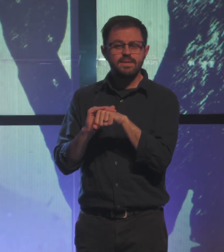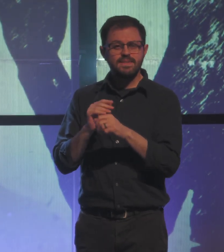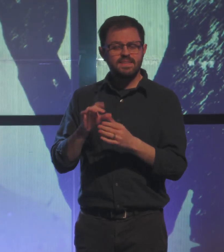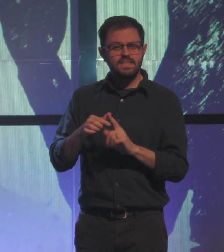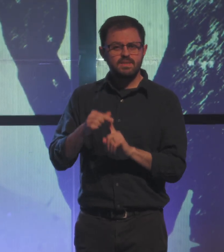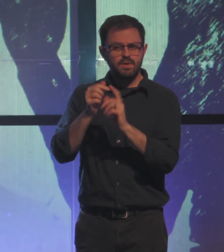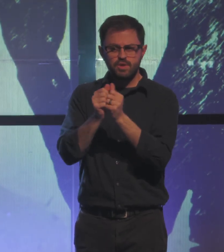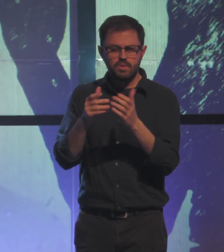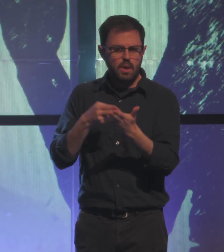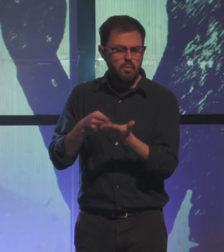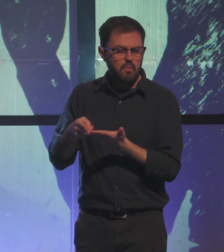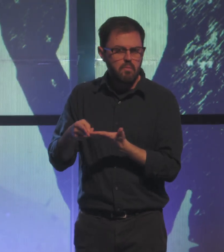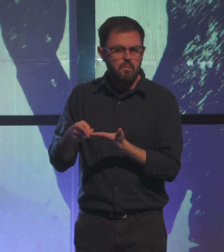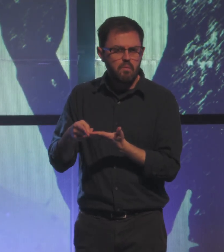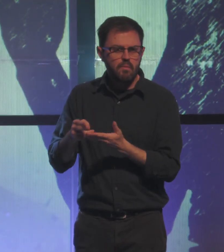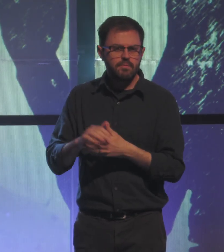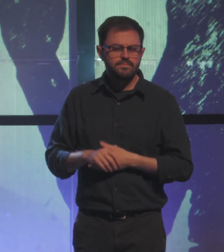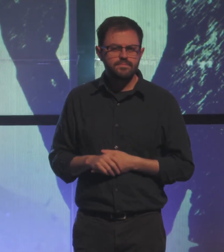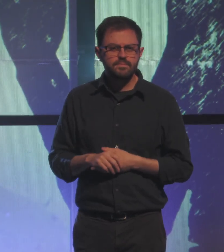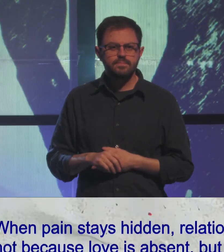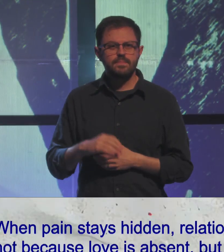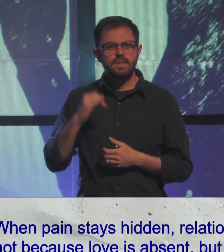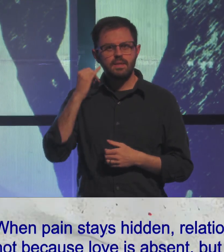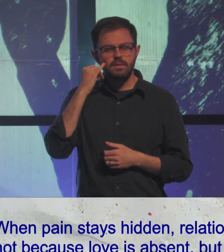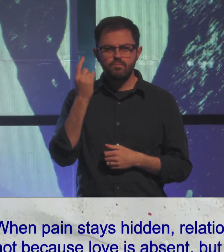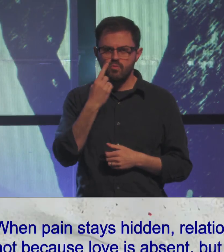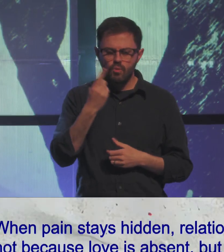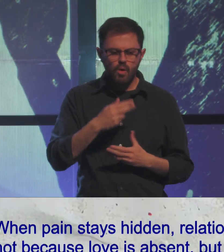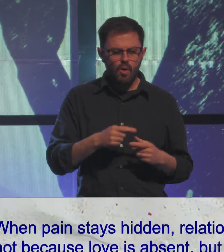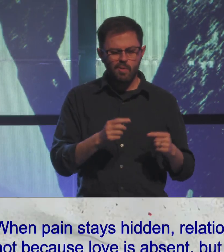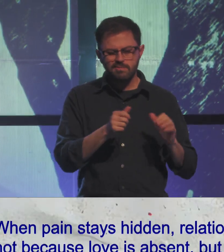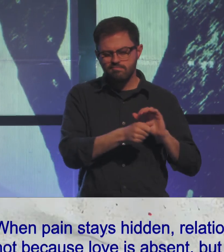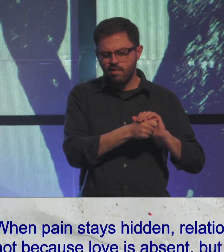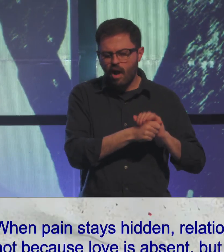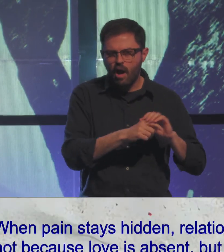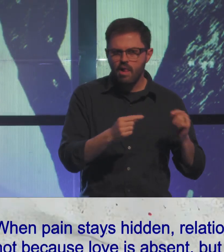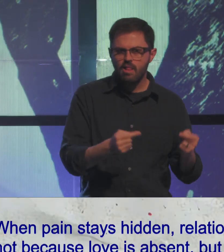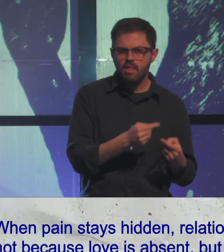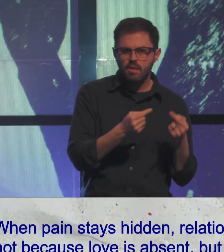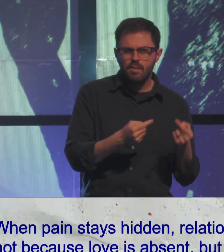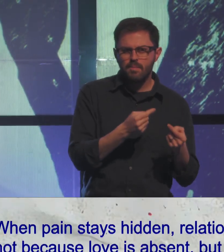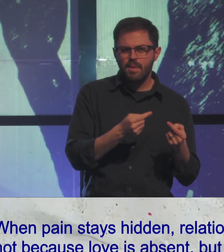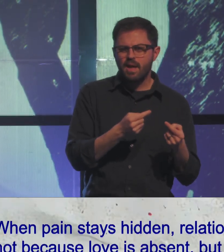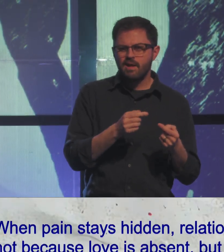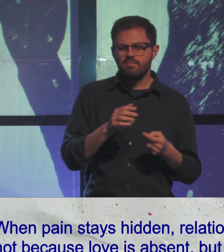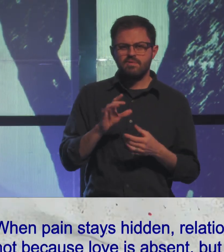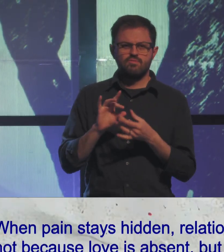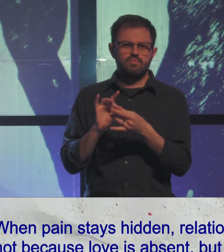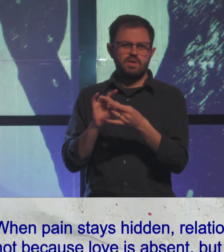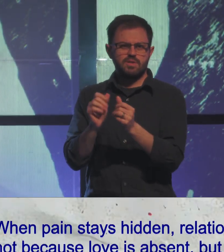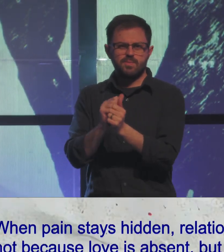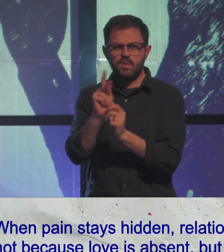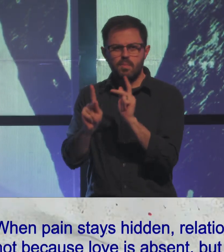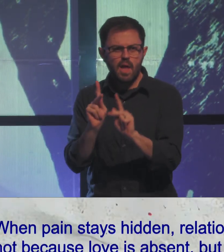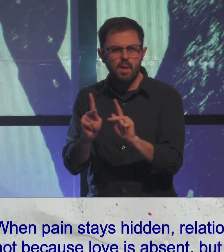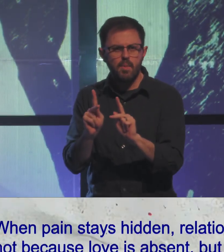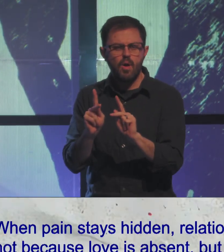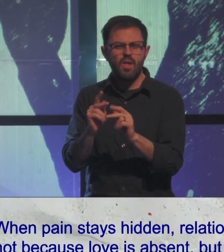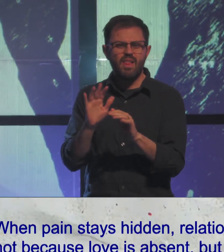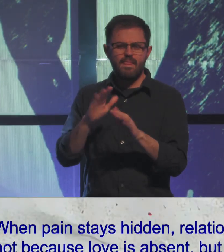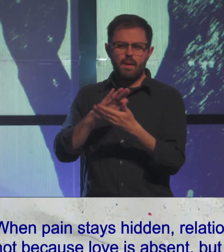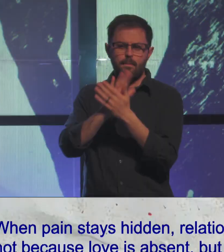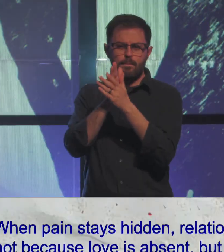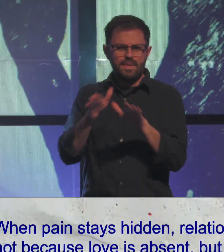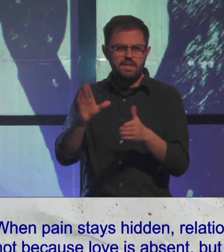there. When pain stays hidden, relationships, they start to lose peace. And they don't lose